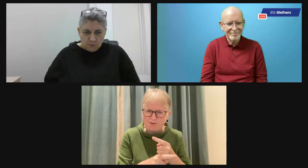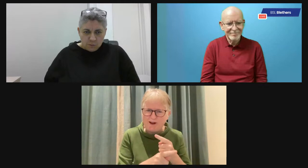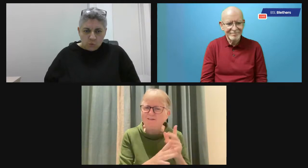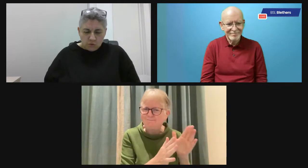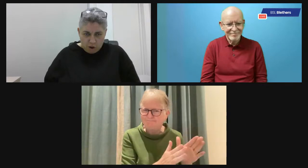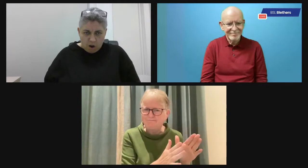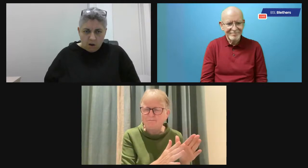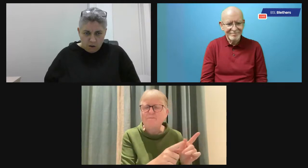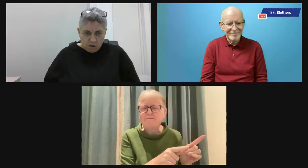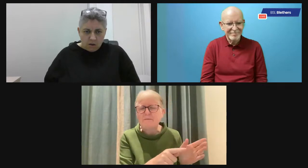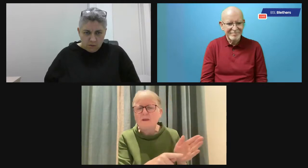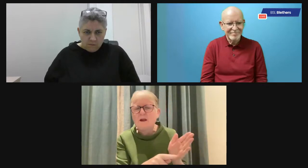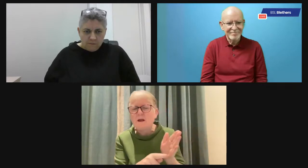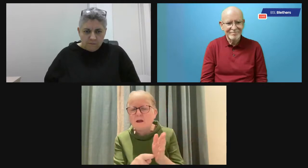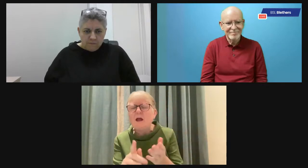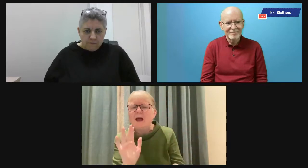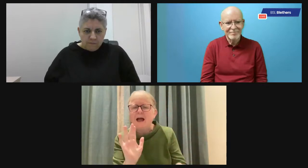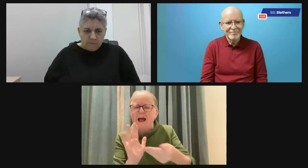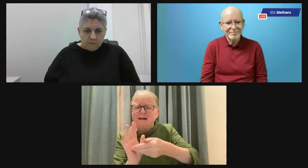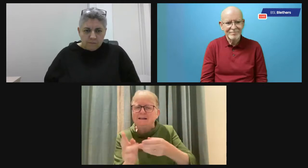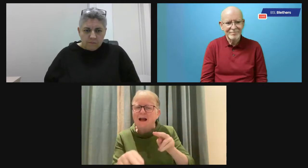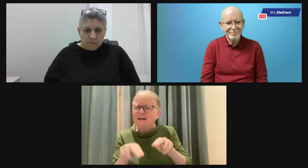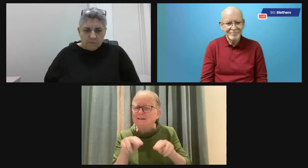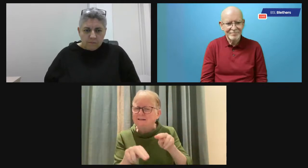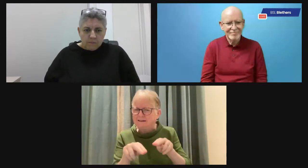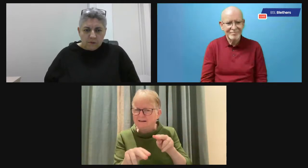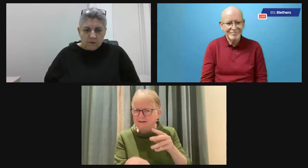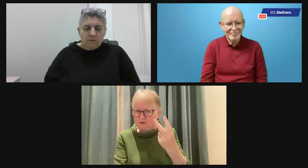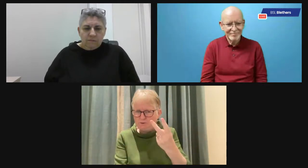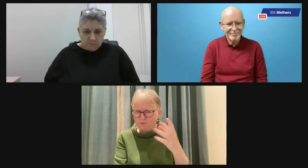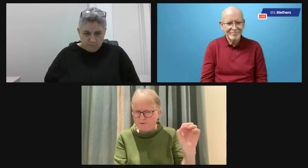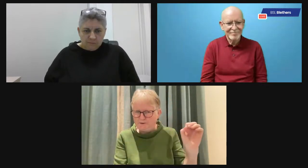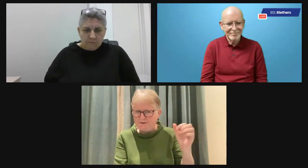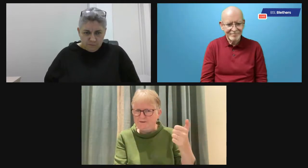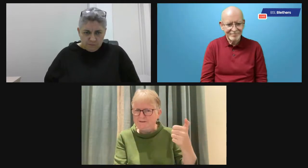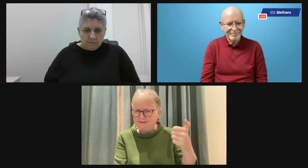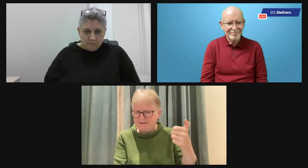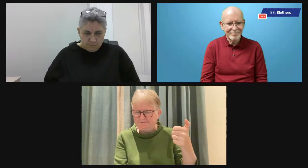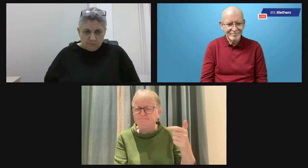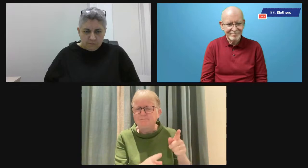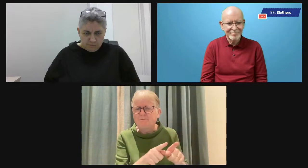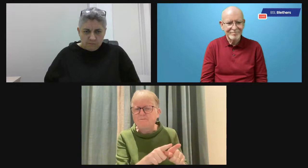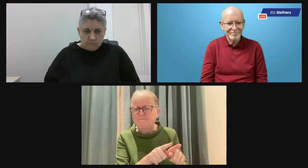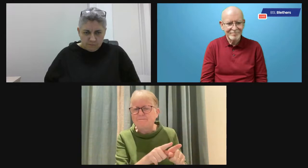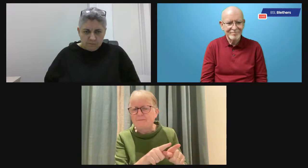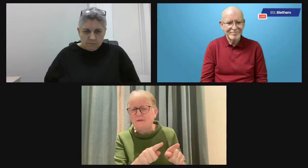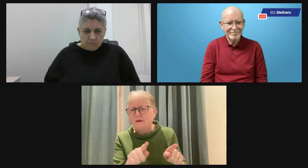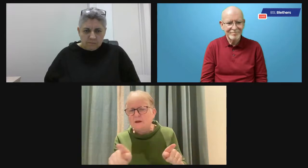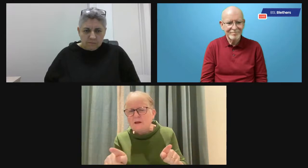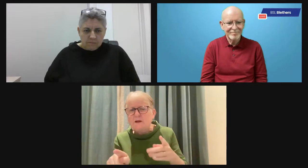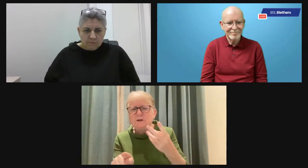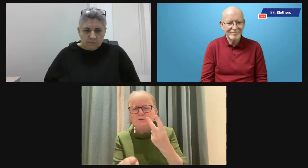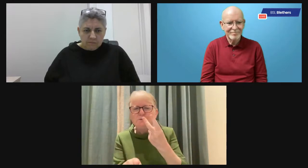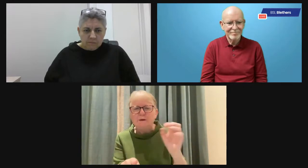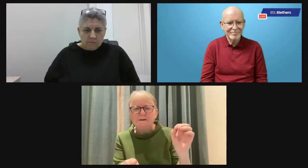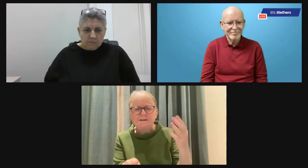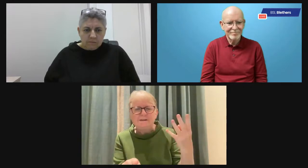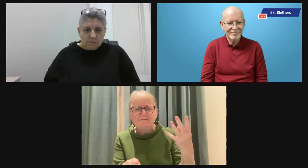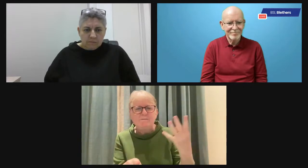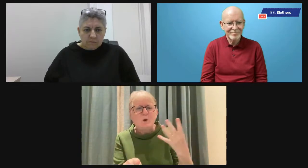well, when it was ABSLT, it was tutors. And then, as I mentioned before, we added assessors